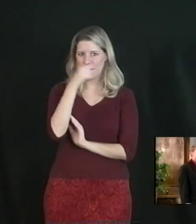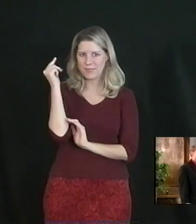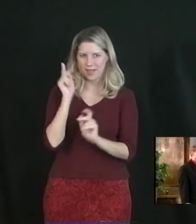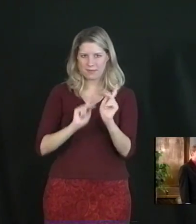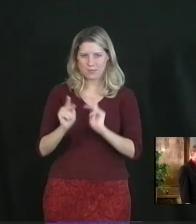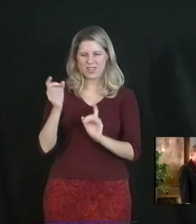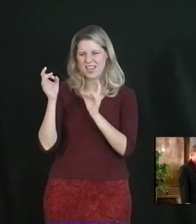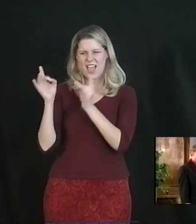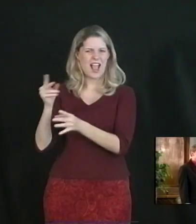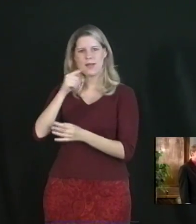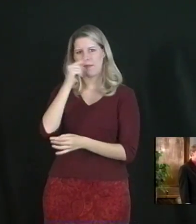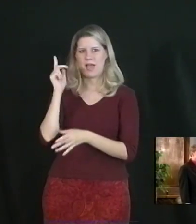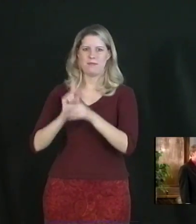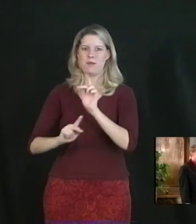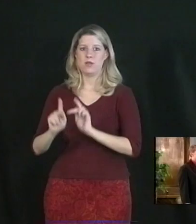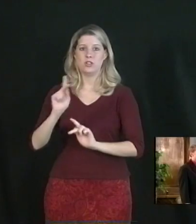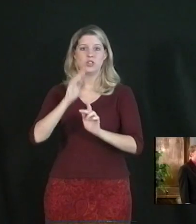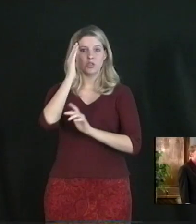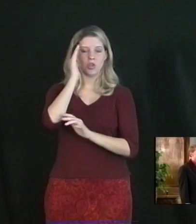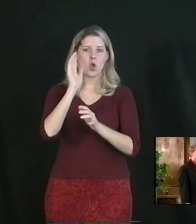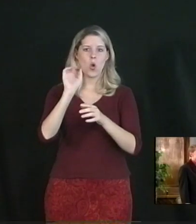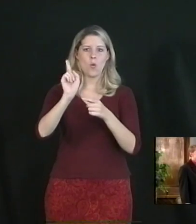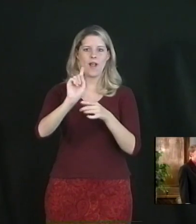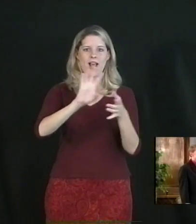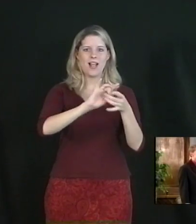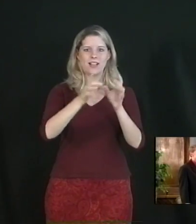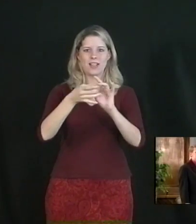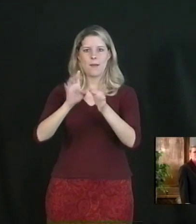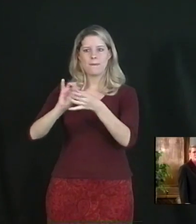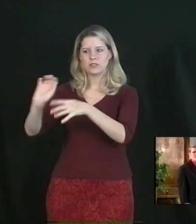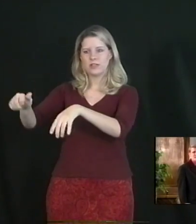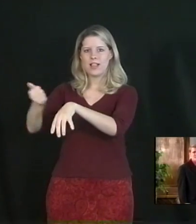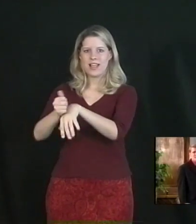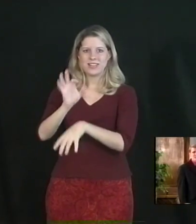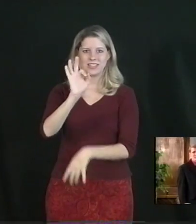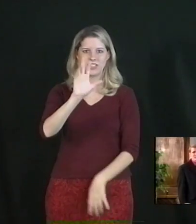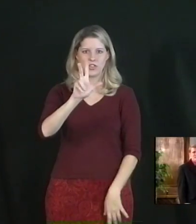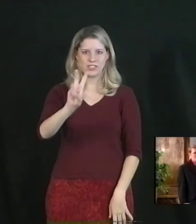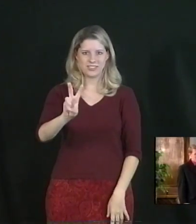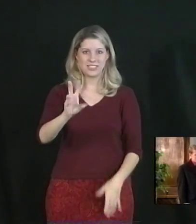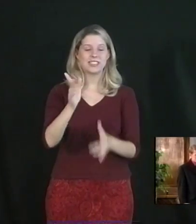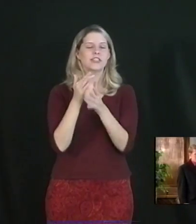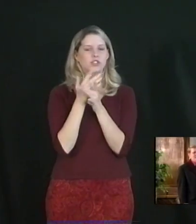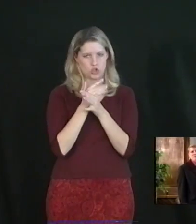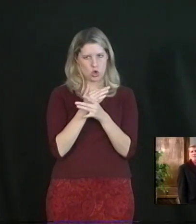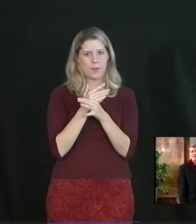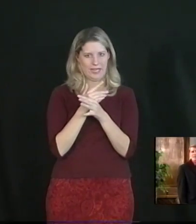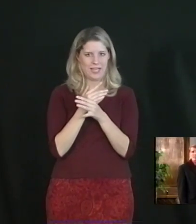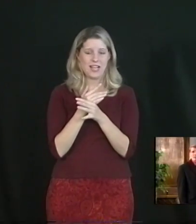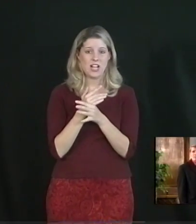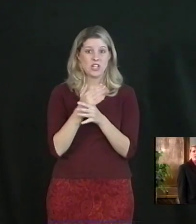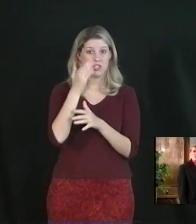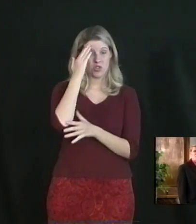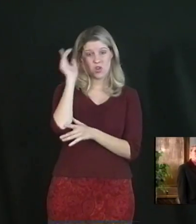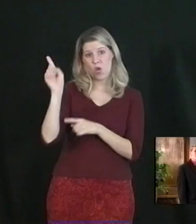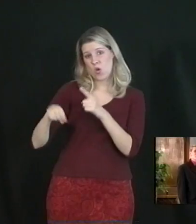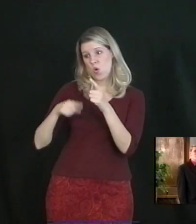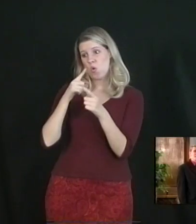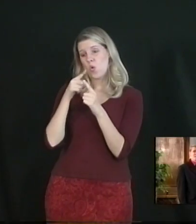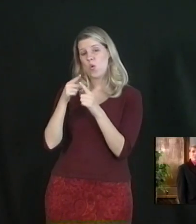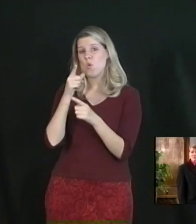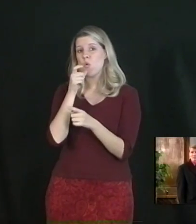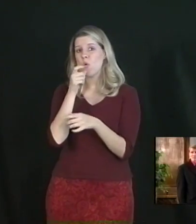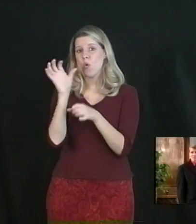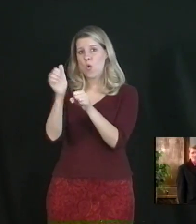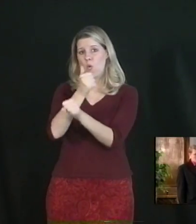Blacks. Hitler hated black people. Does anybody know where the Olympics were held in 1936? Berlin, Germany. Does anybody know who won the most